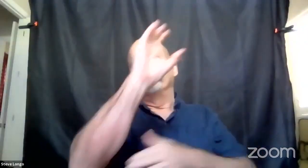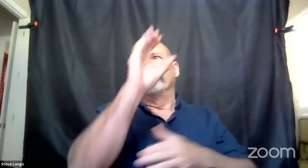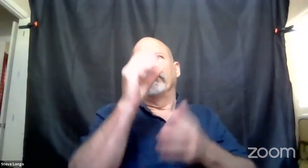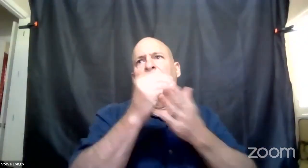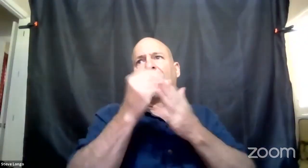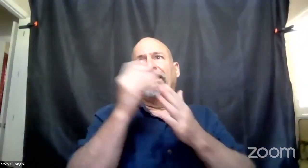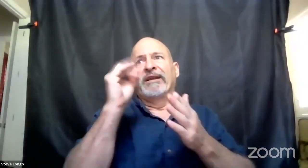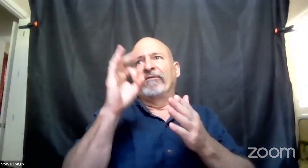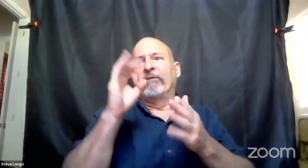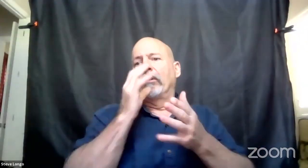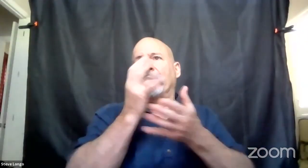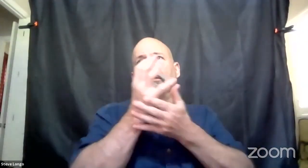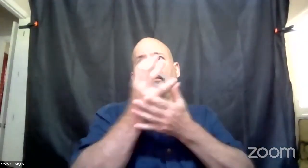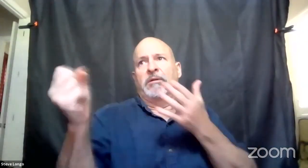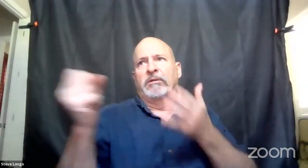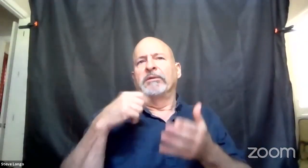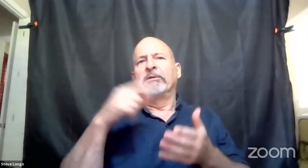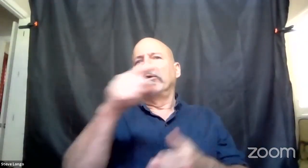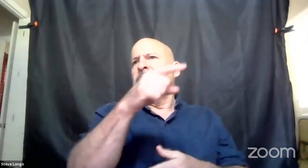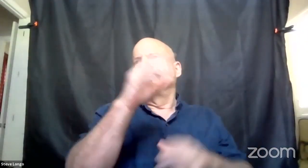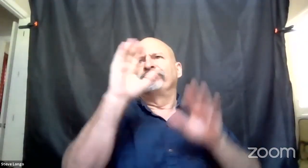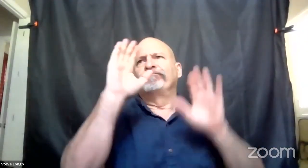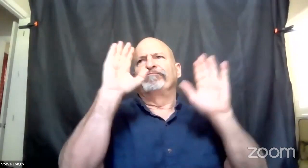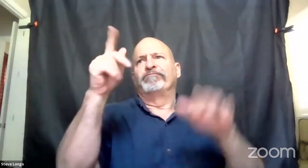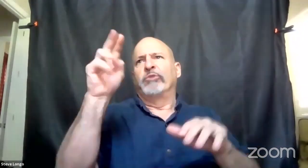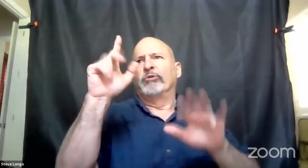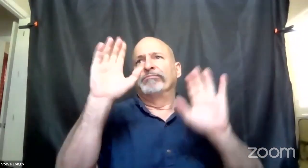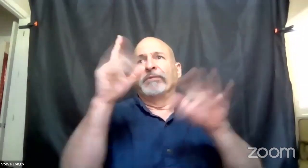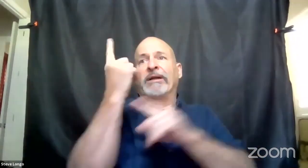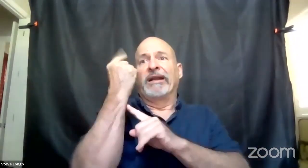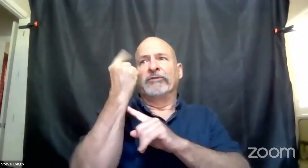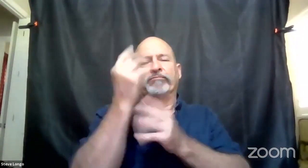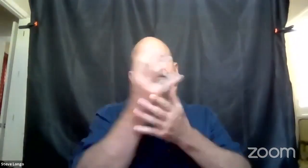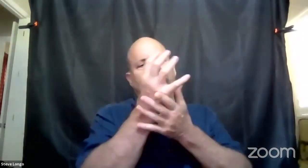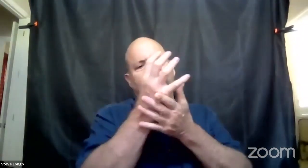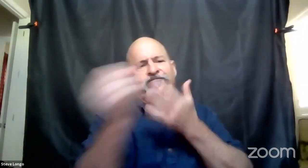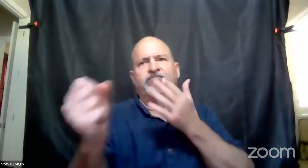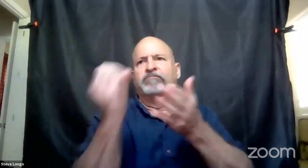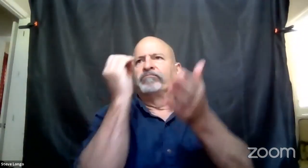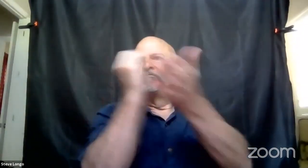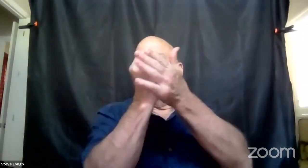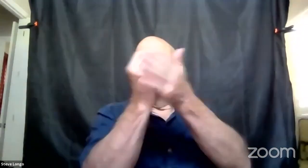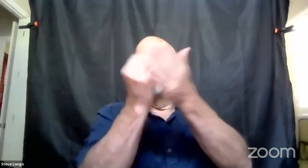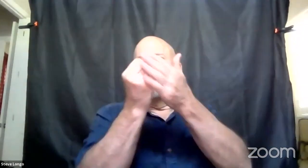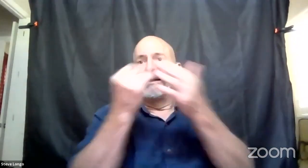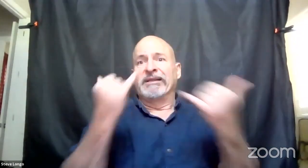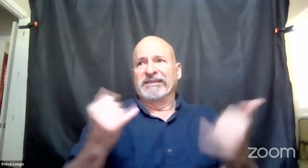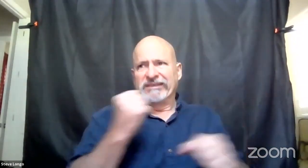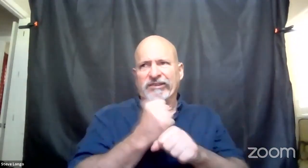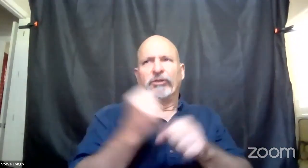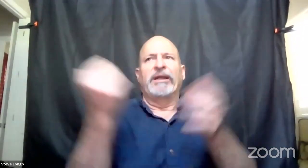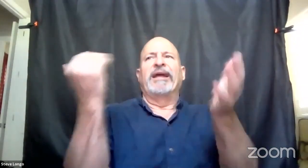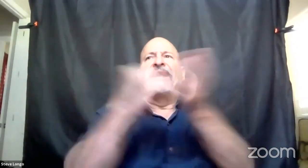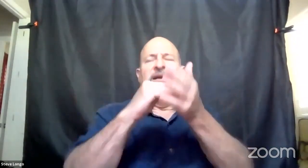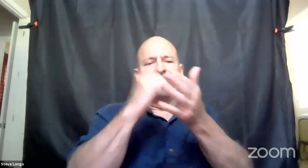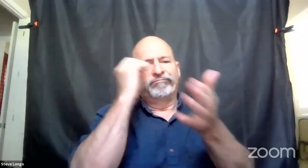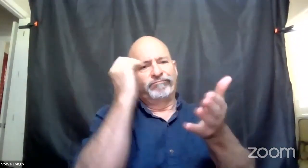the other sister agencies. Any money that is unused has to be returned. And